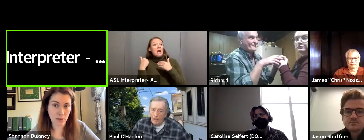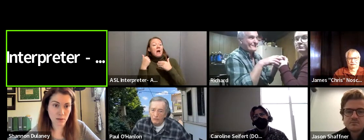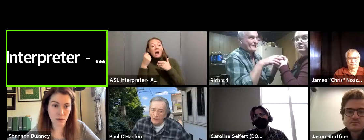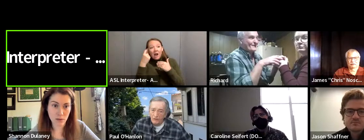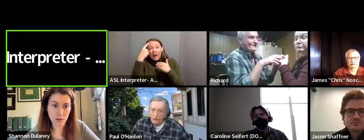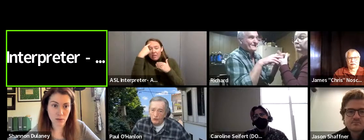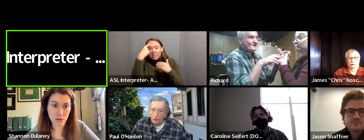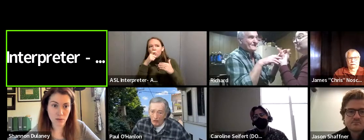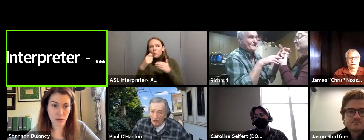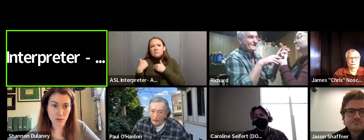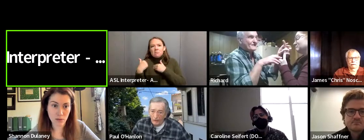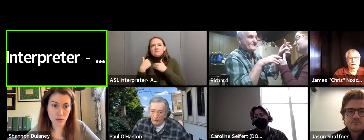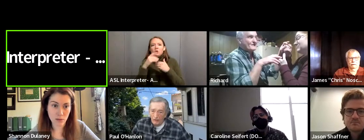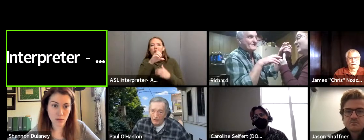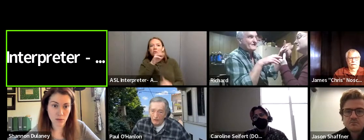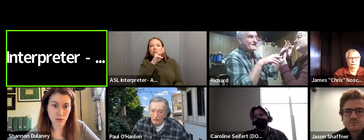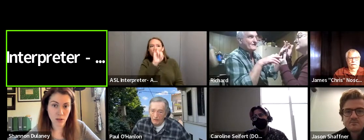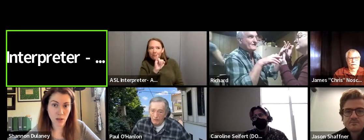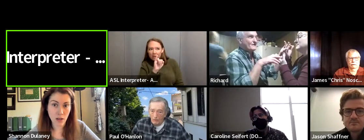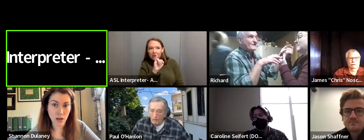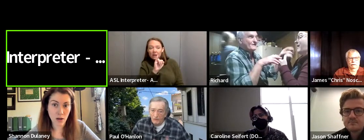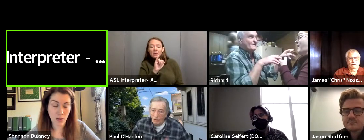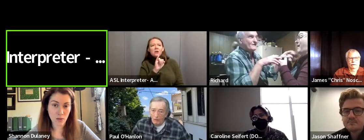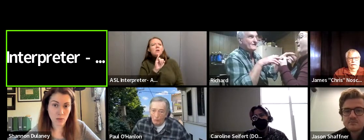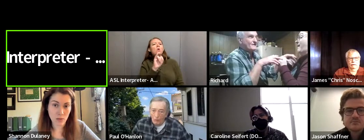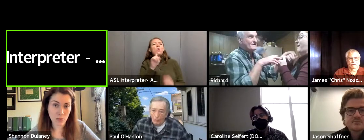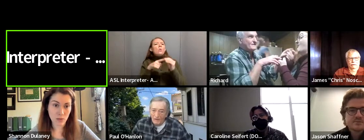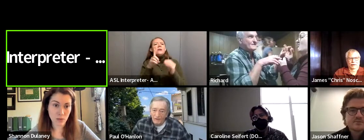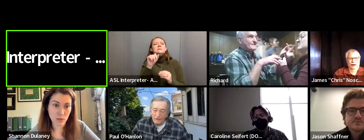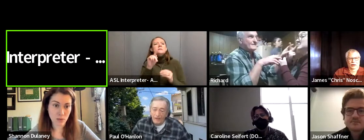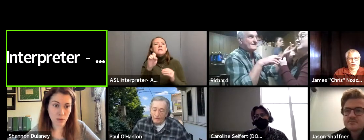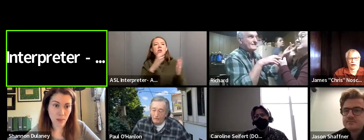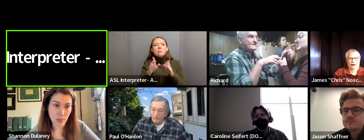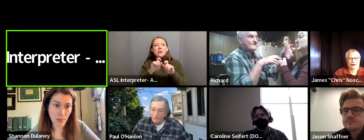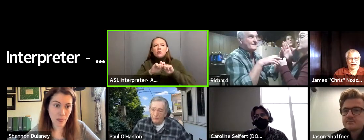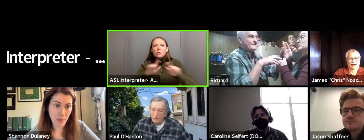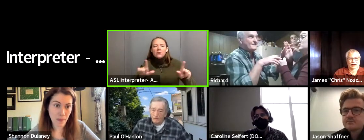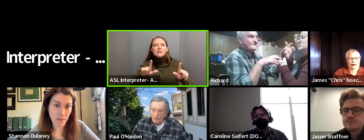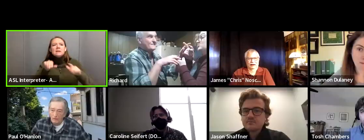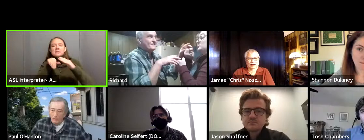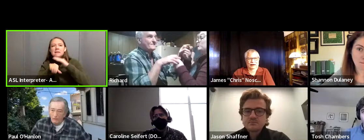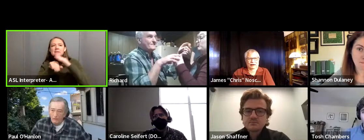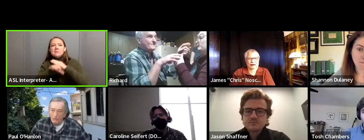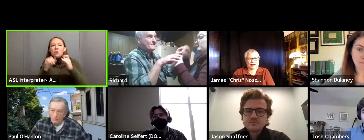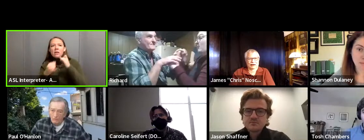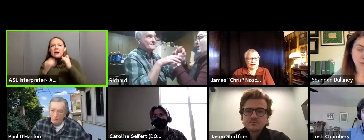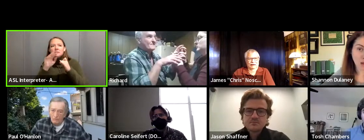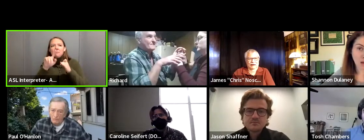Because I don't see that you're trying. So what's the date?